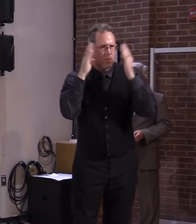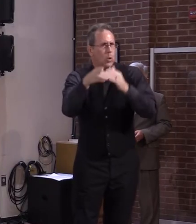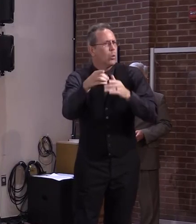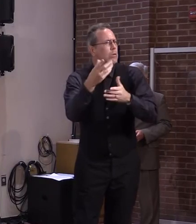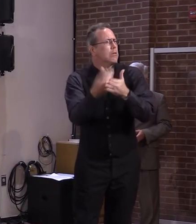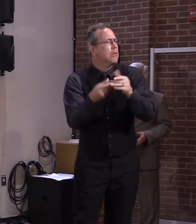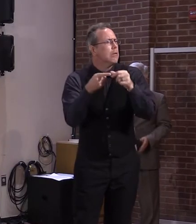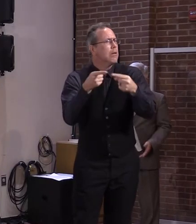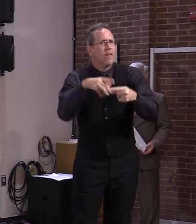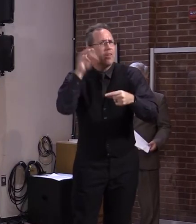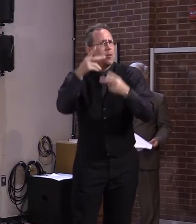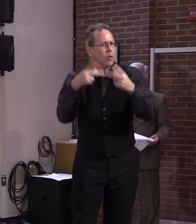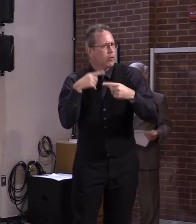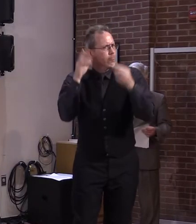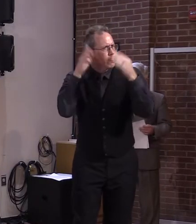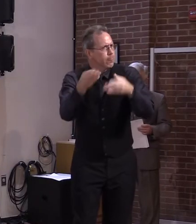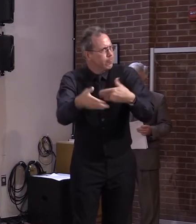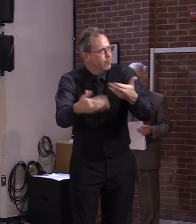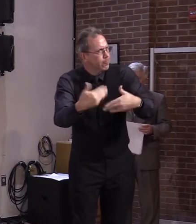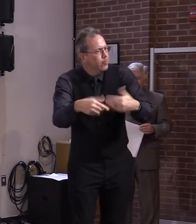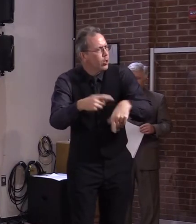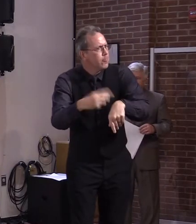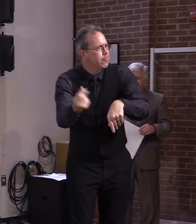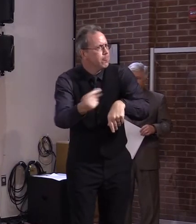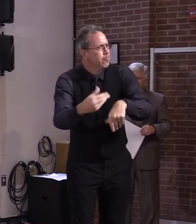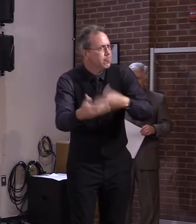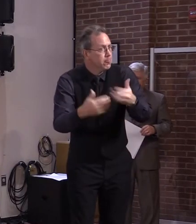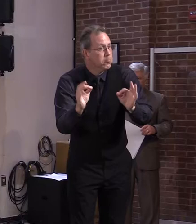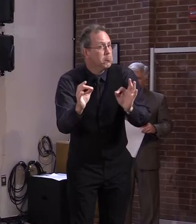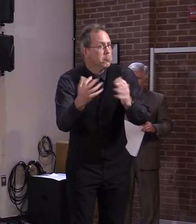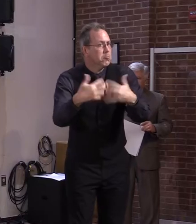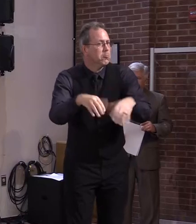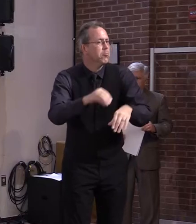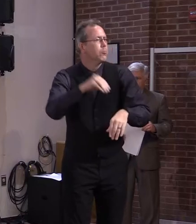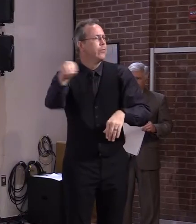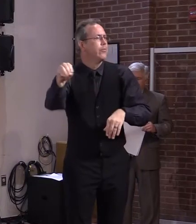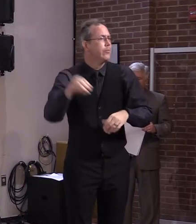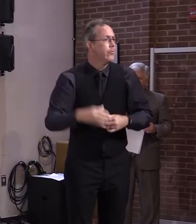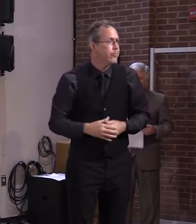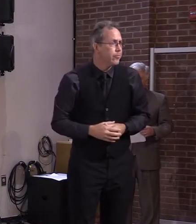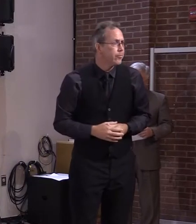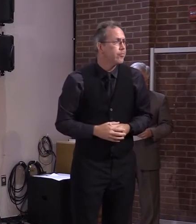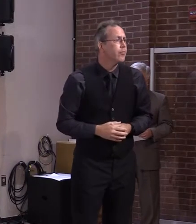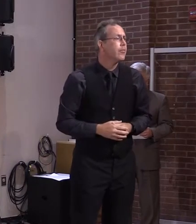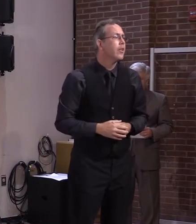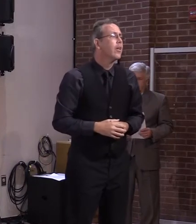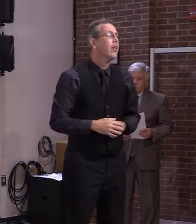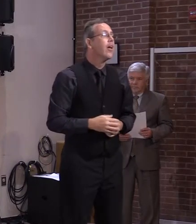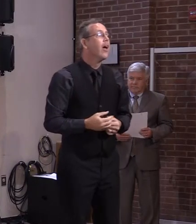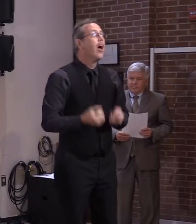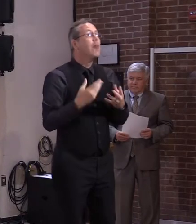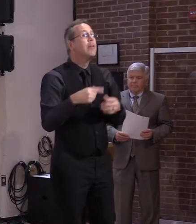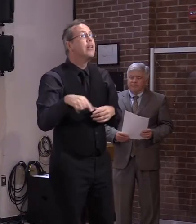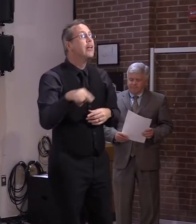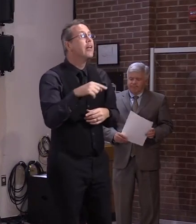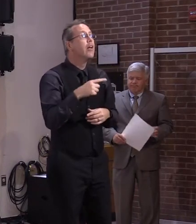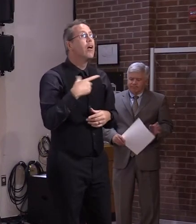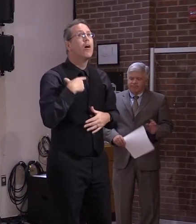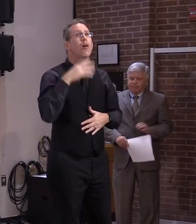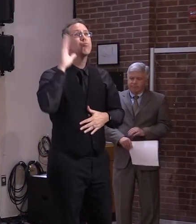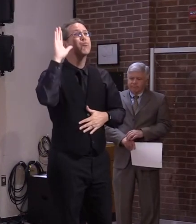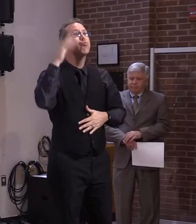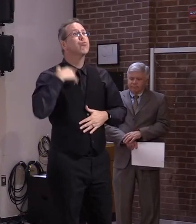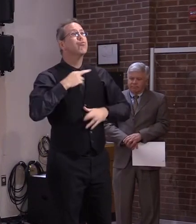no way of knowing exactly, or I don't have any way of knowing how many people that will be, but we'll see,